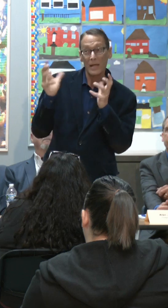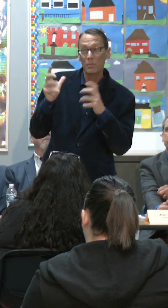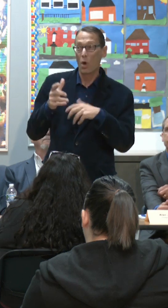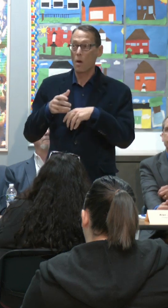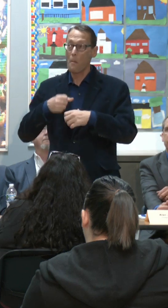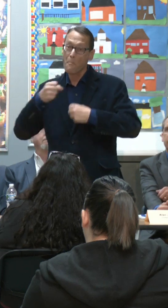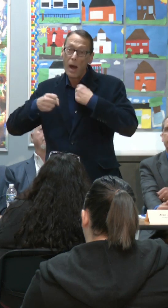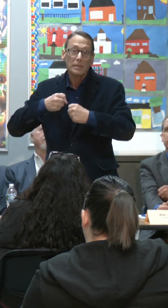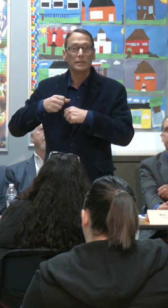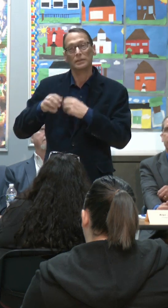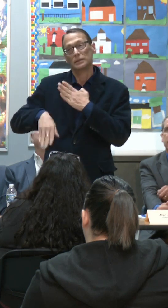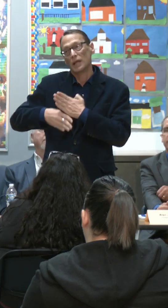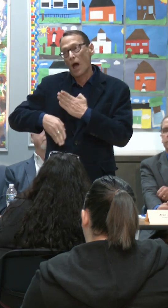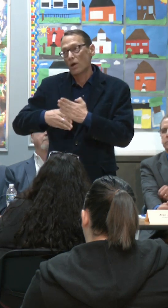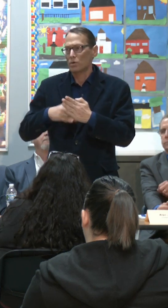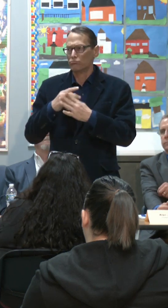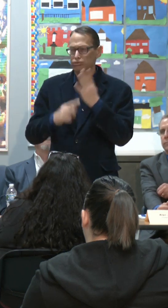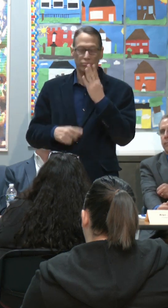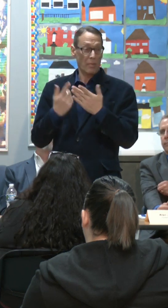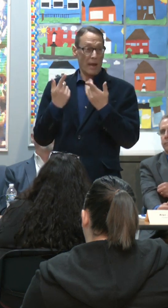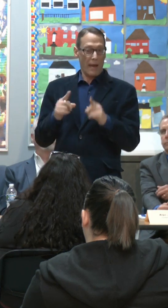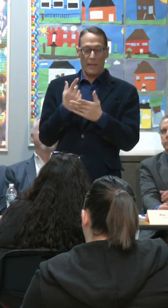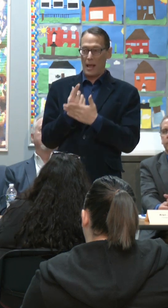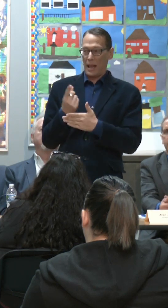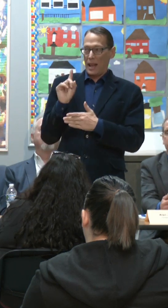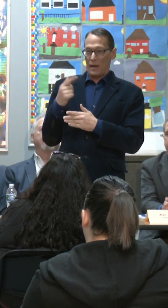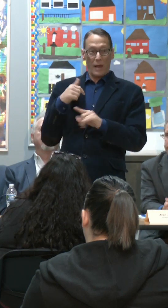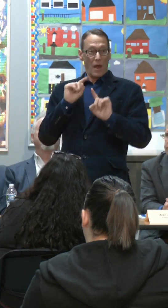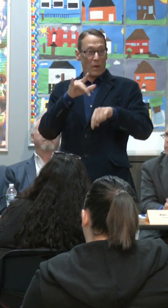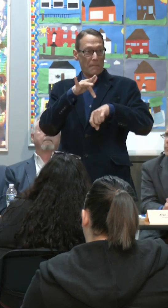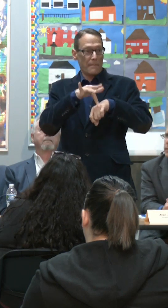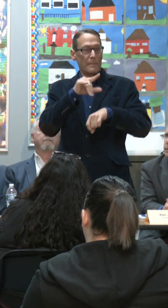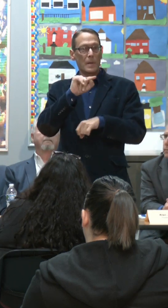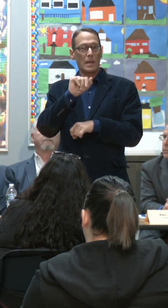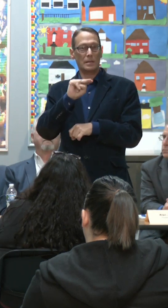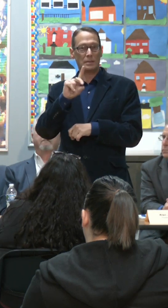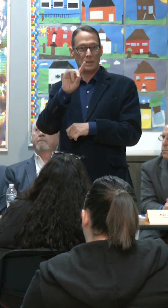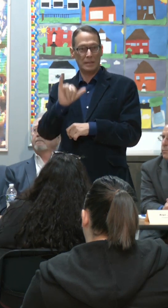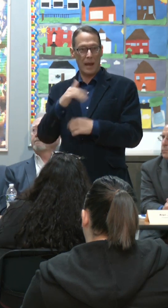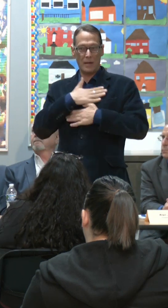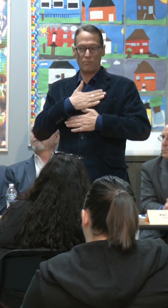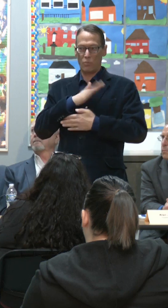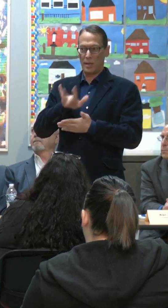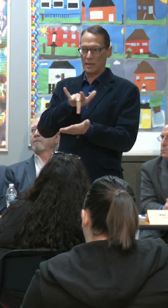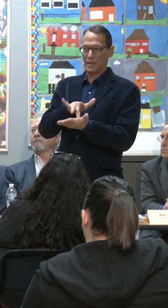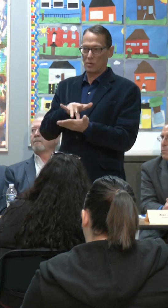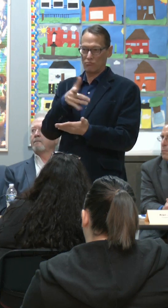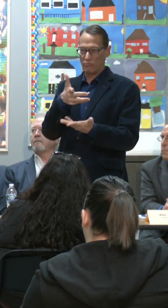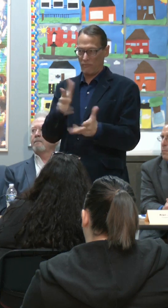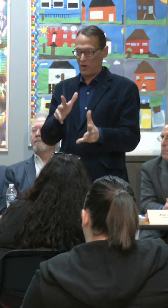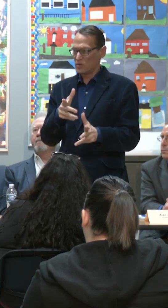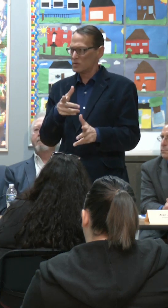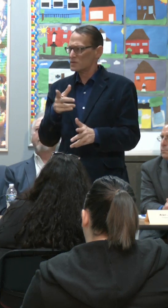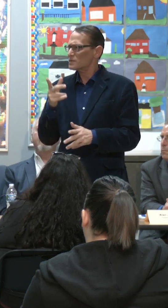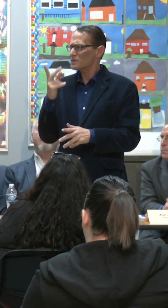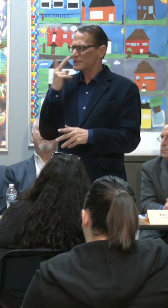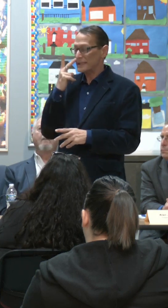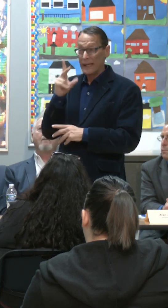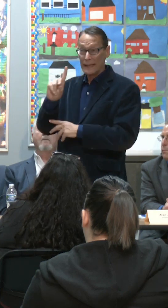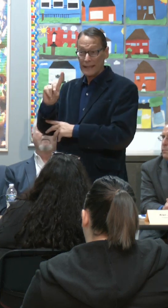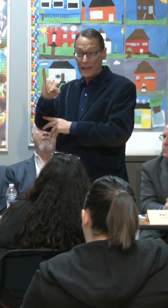name a few. Just last week, I went to Tandy Rec Center to go to a DJ